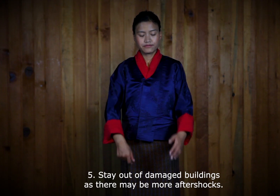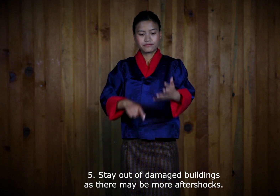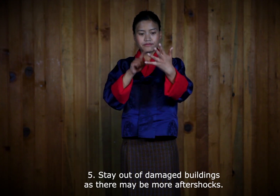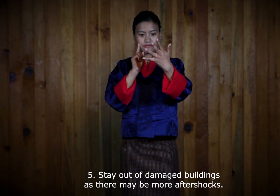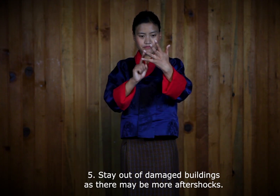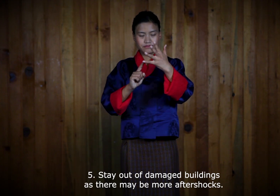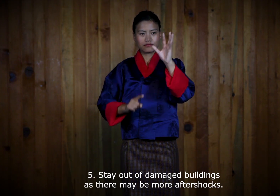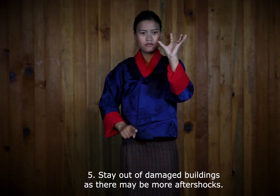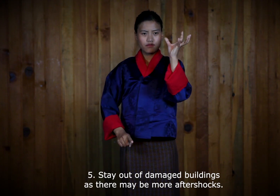5.